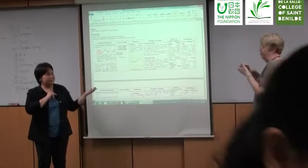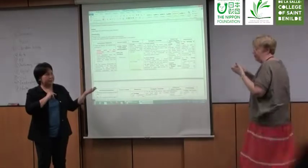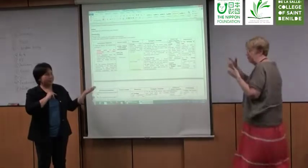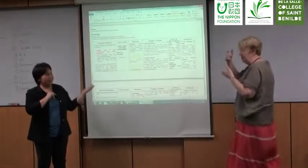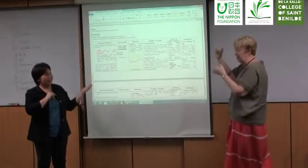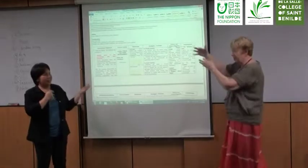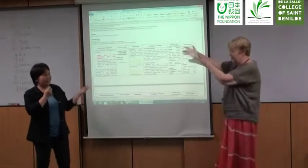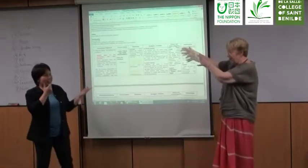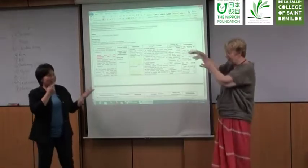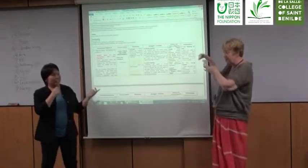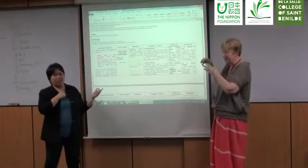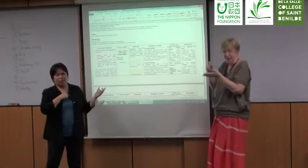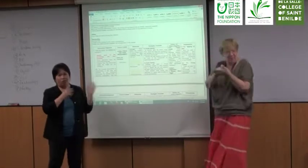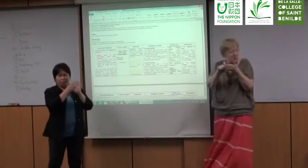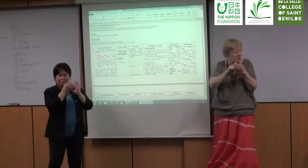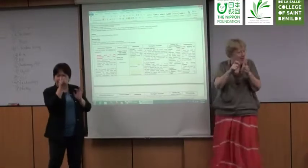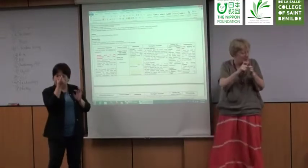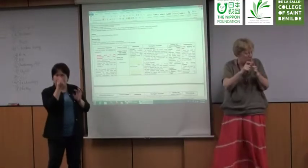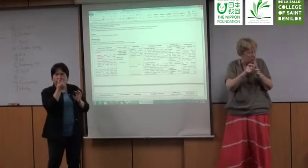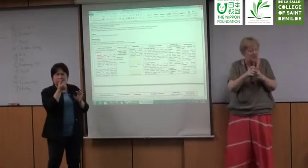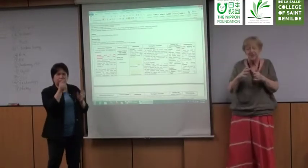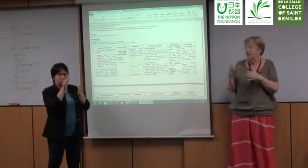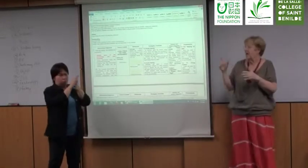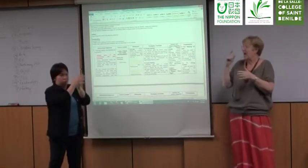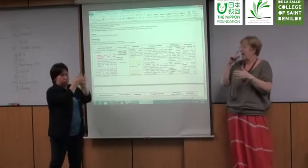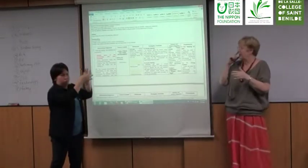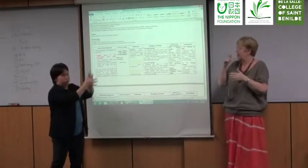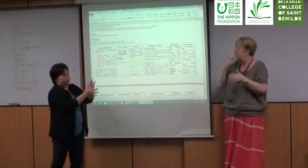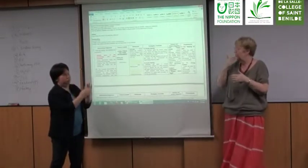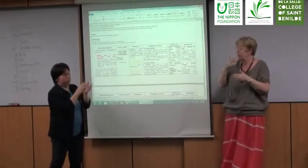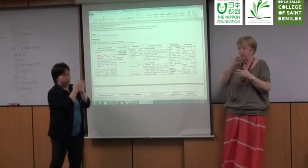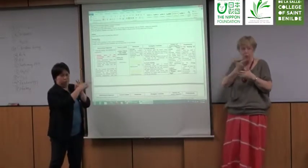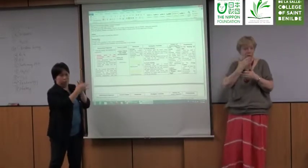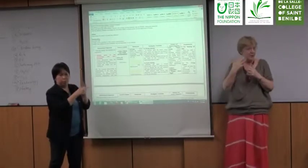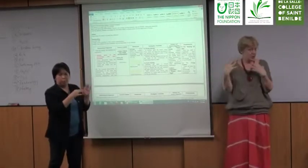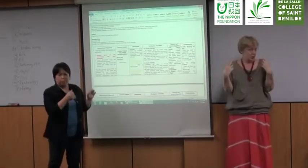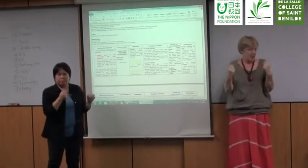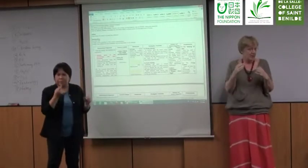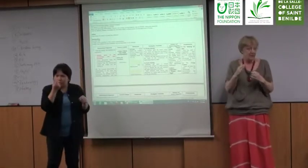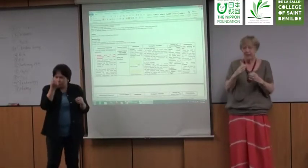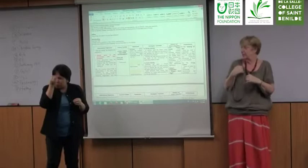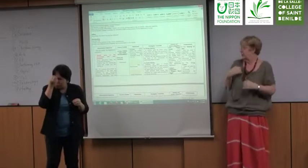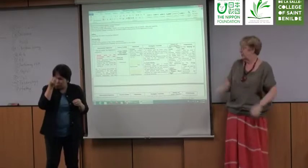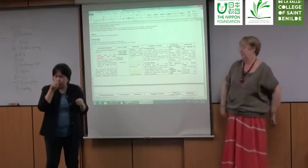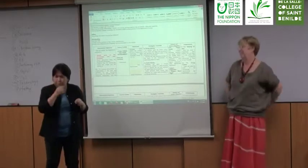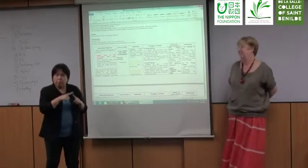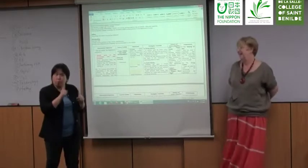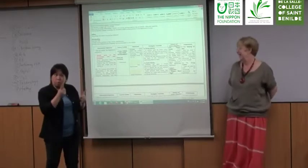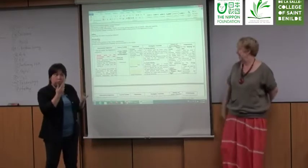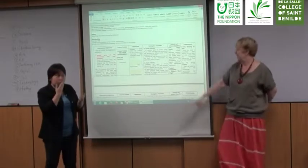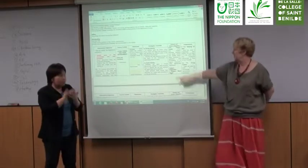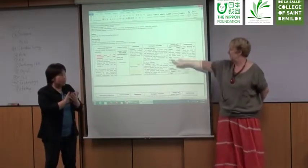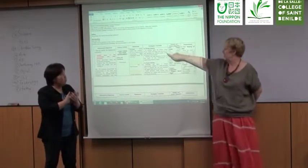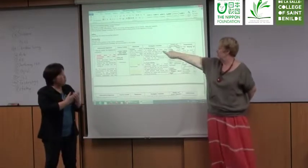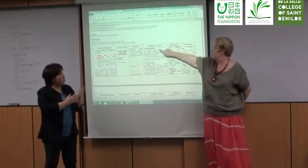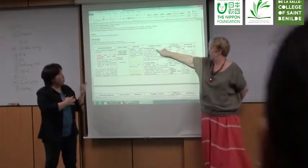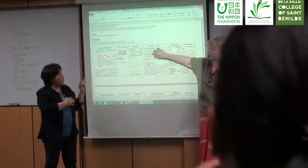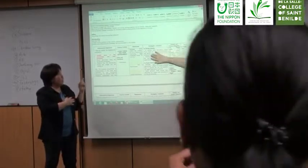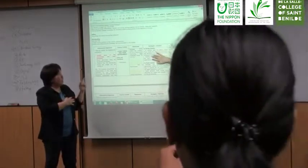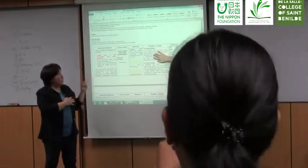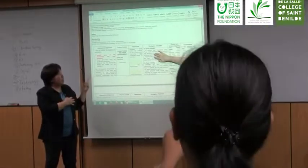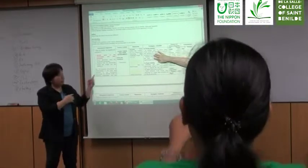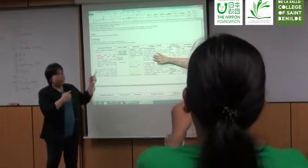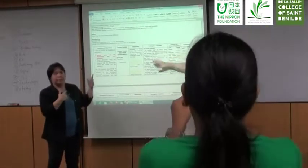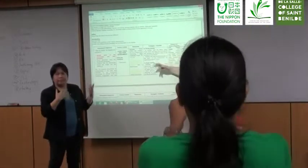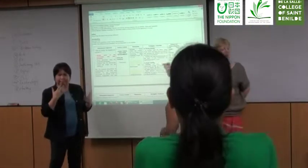Although it's confusing because there's all this writing and words, I think one of the real strengths of it is that you have a